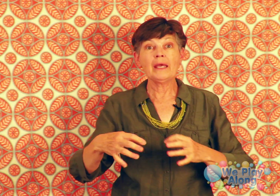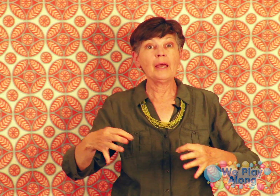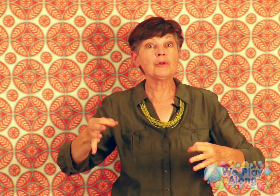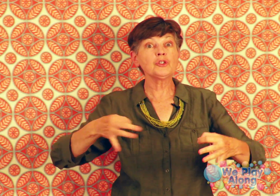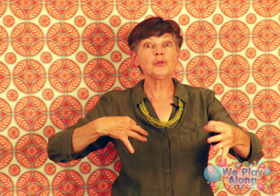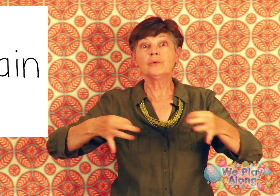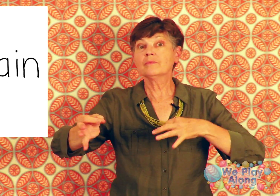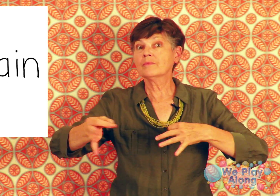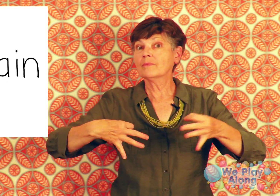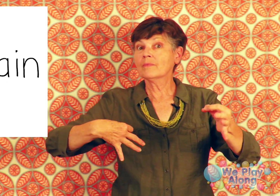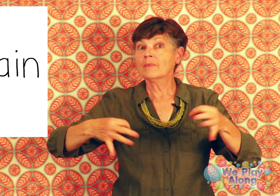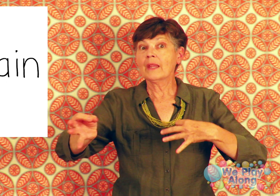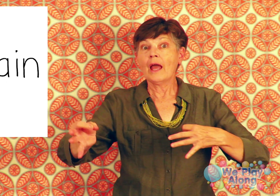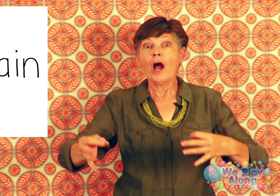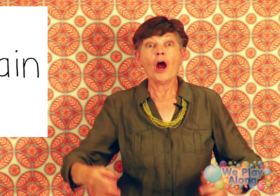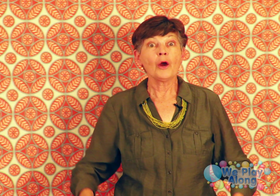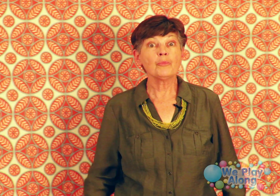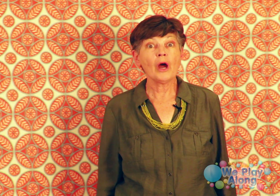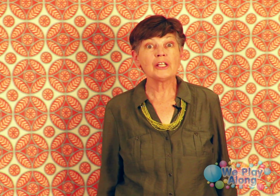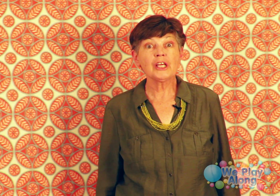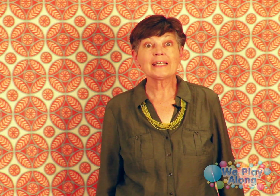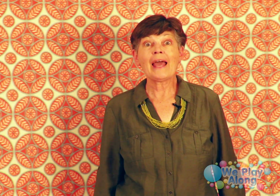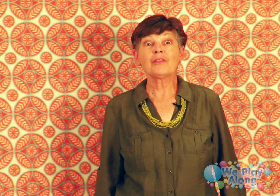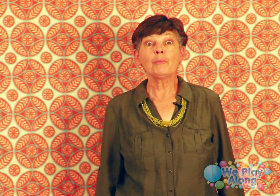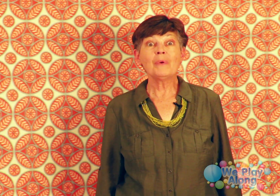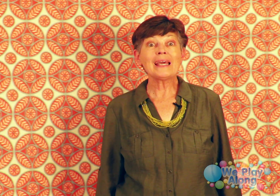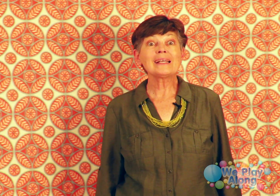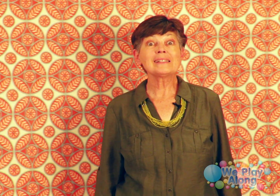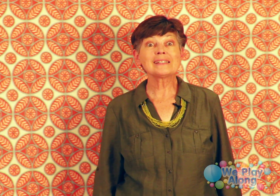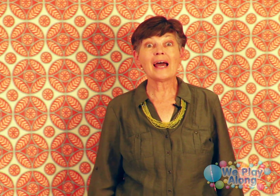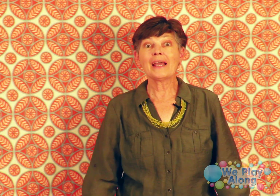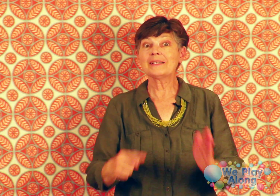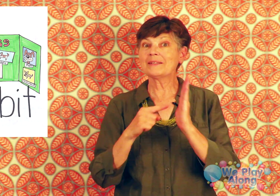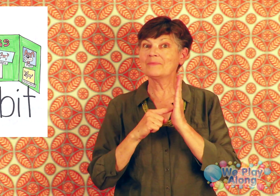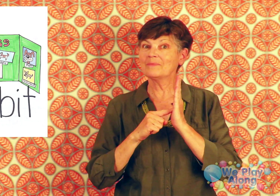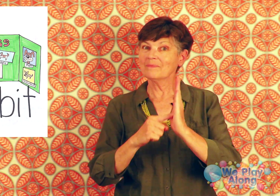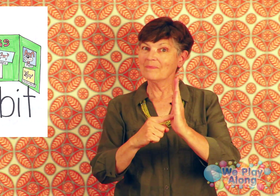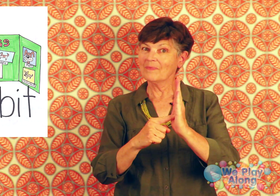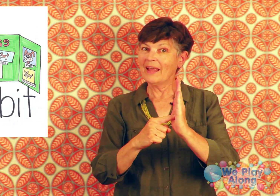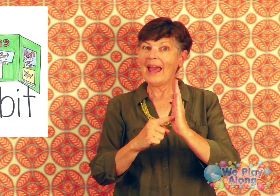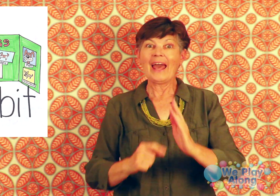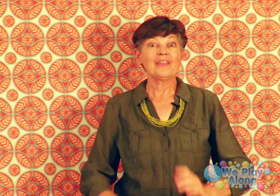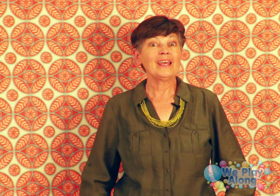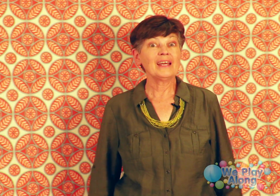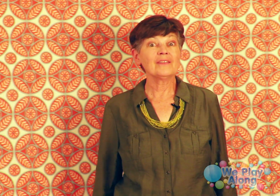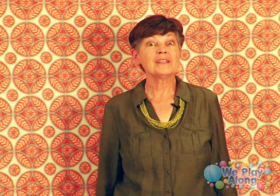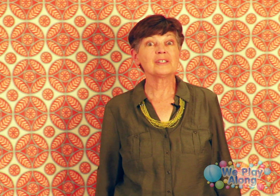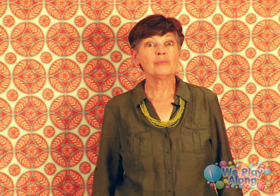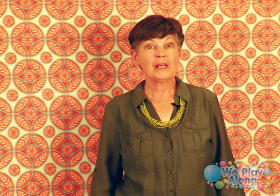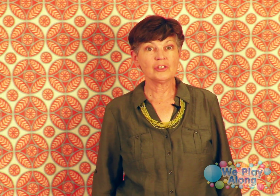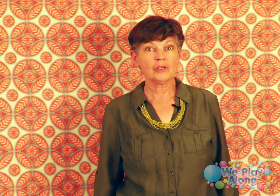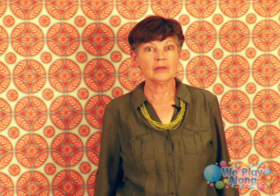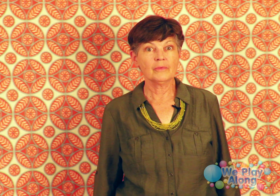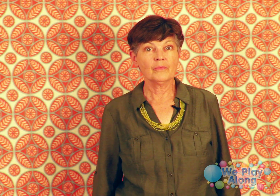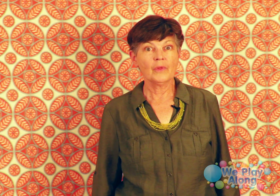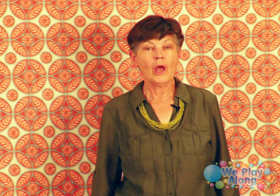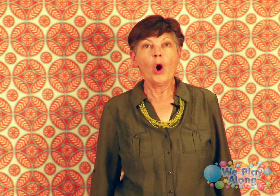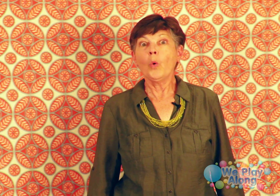able to our project at the big science at the end of the semester. Well, it